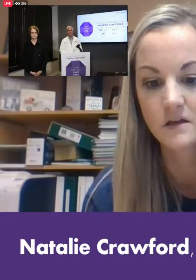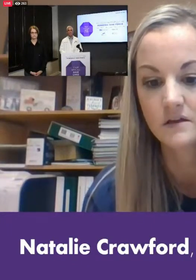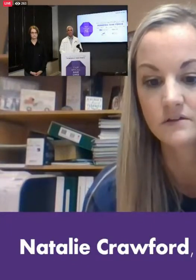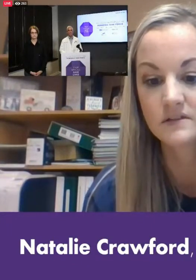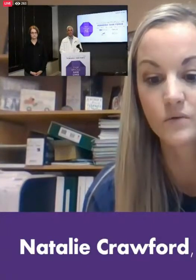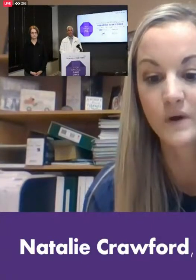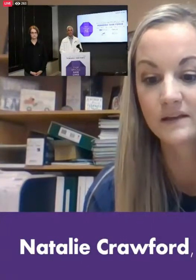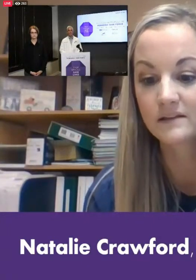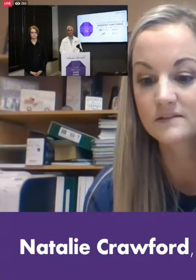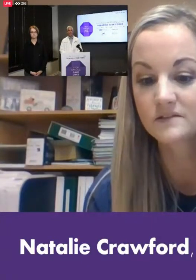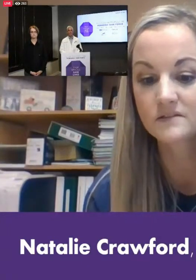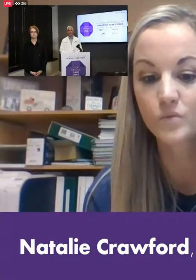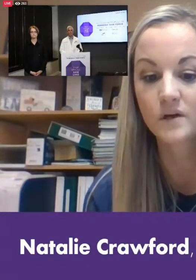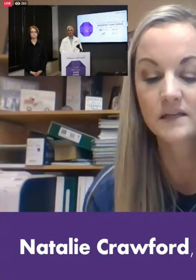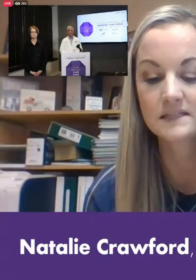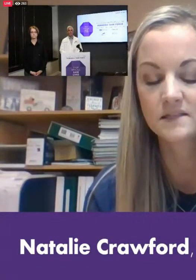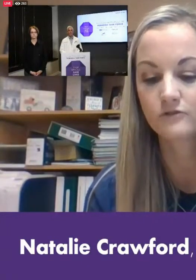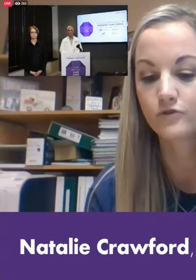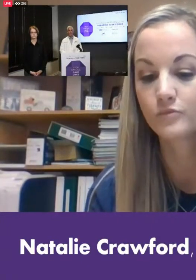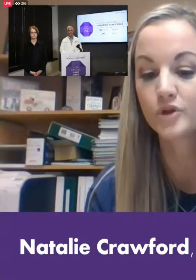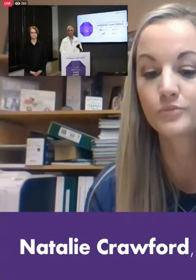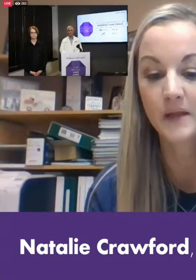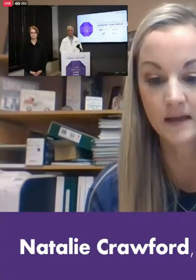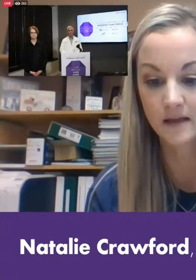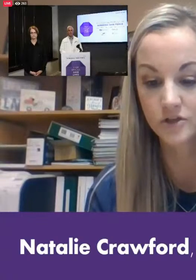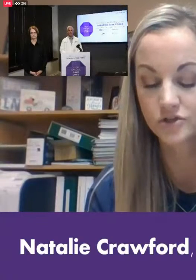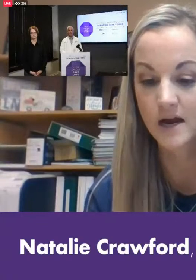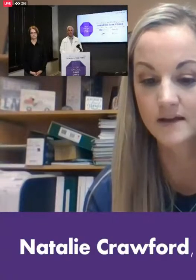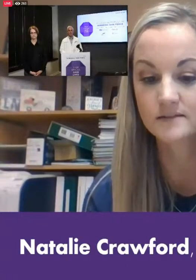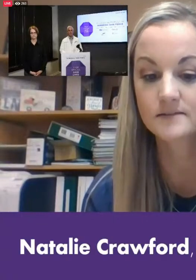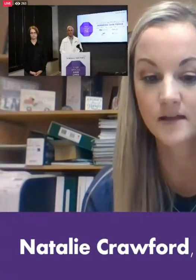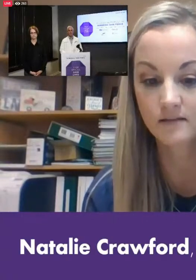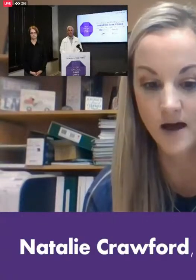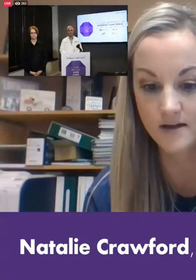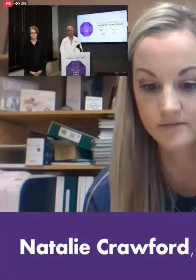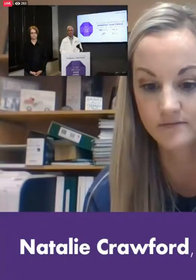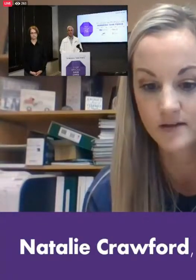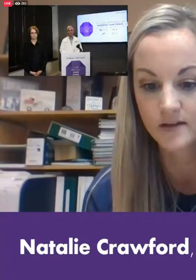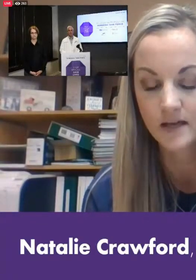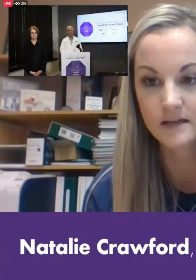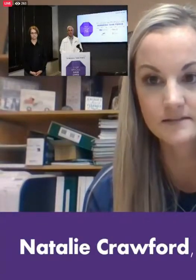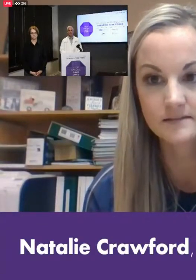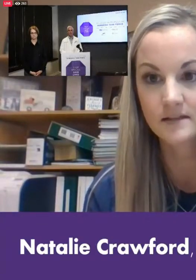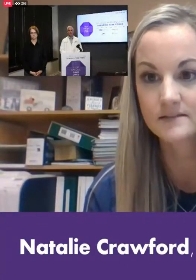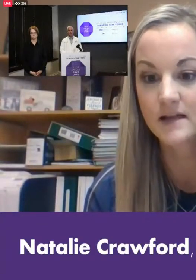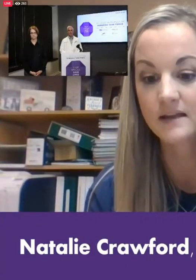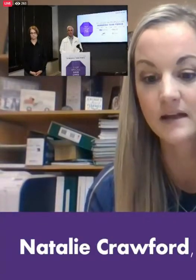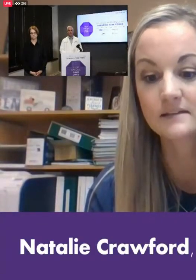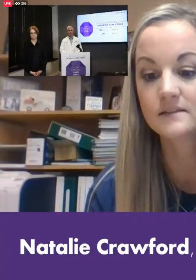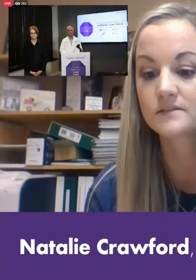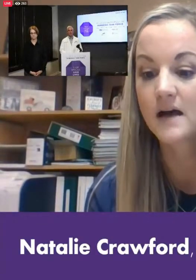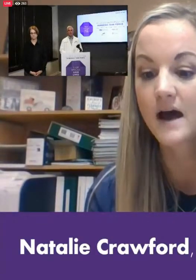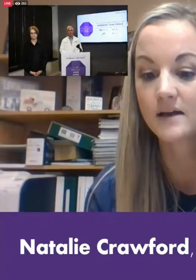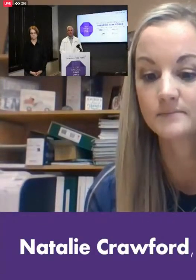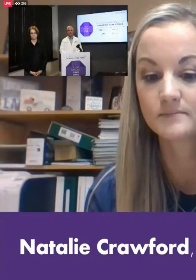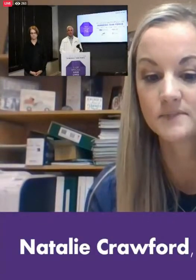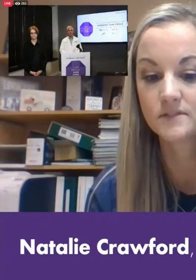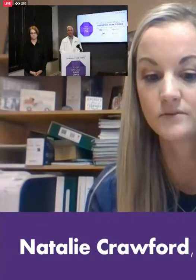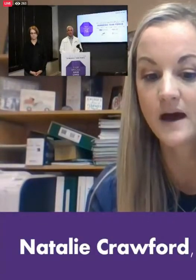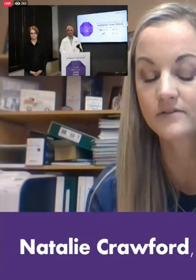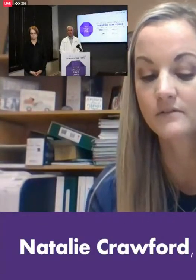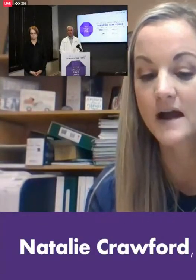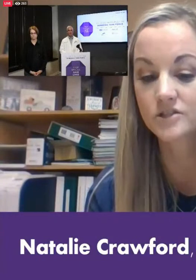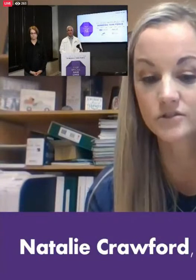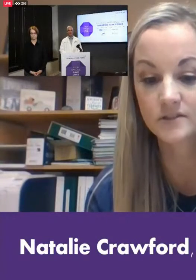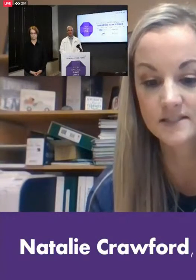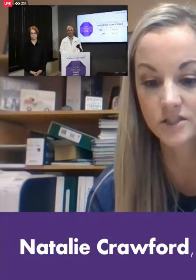process. You see, waiting until someone is in a full-blown panic, trying to stay alive, it's not an ideal time